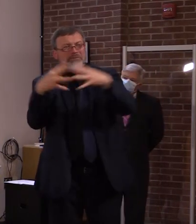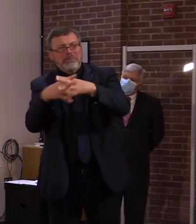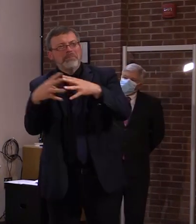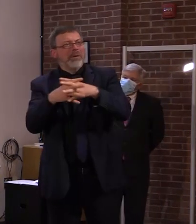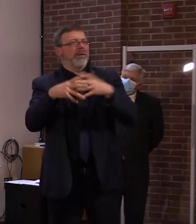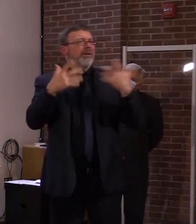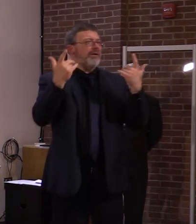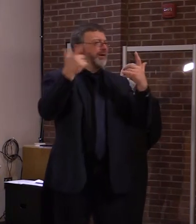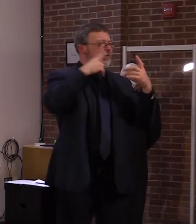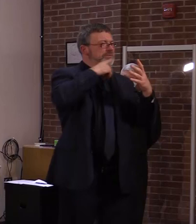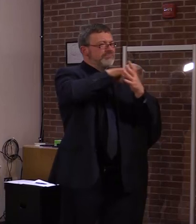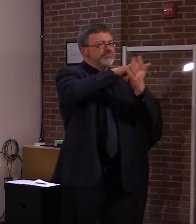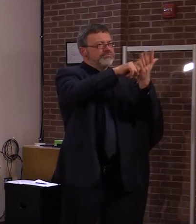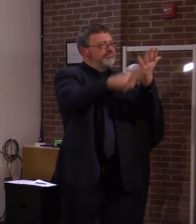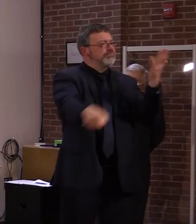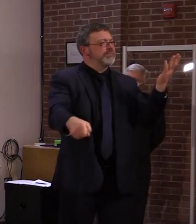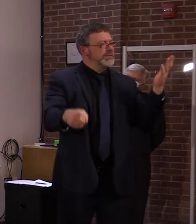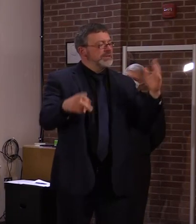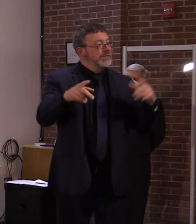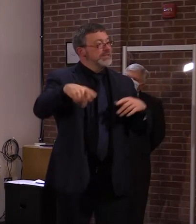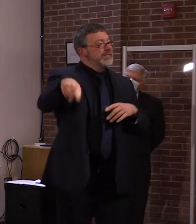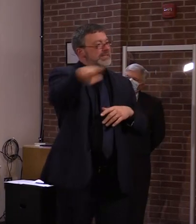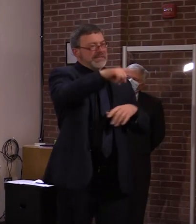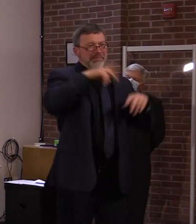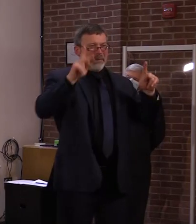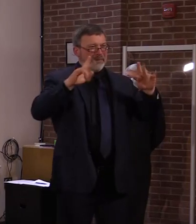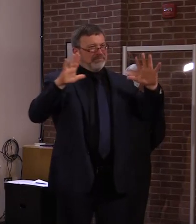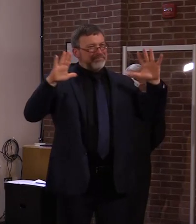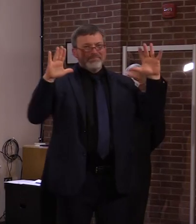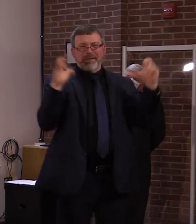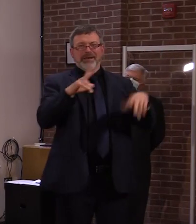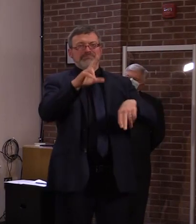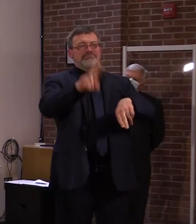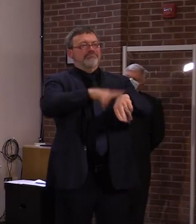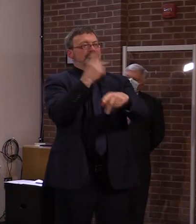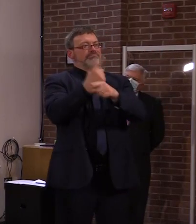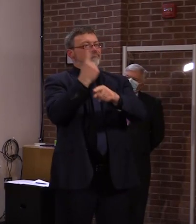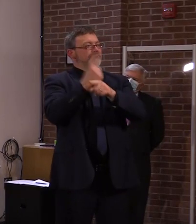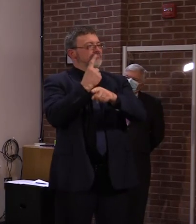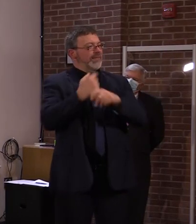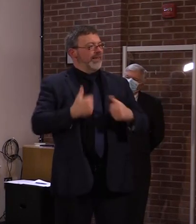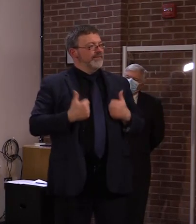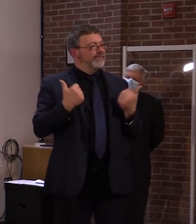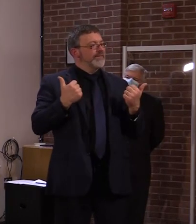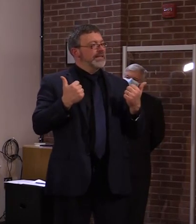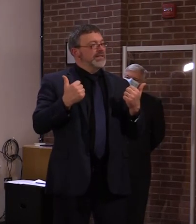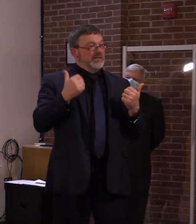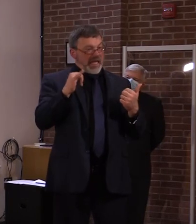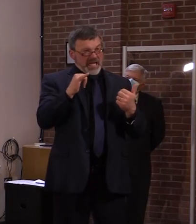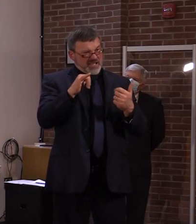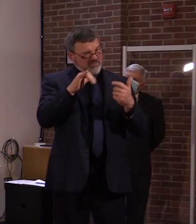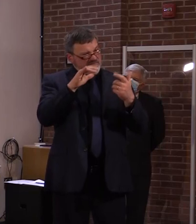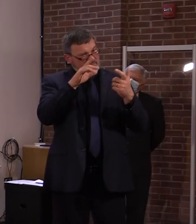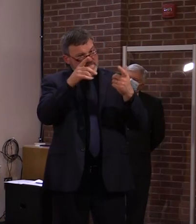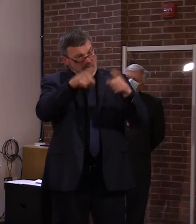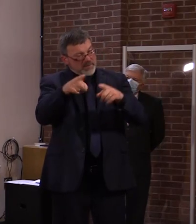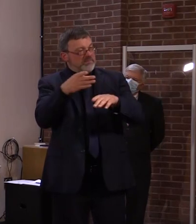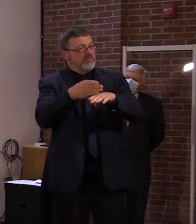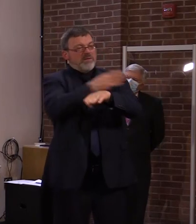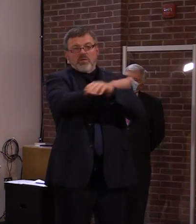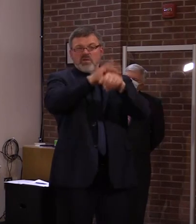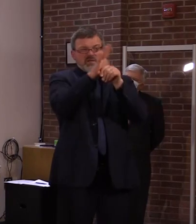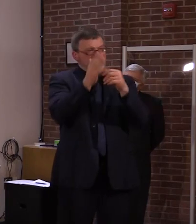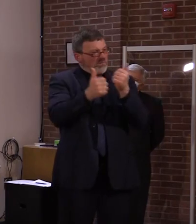mean, people are back to doing the things they did previous. But again, the